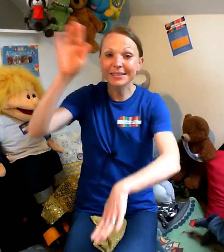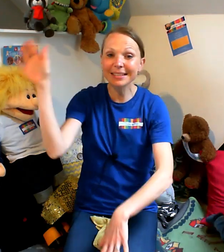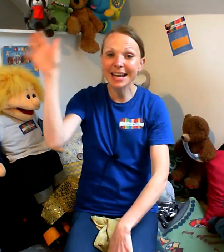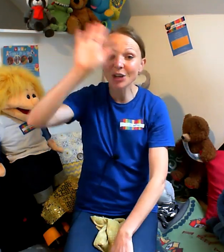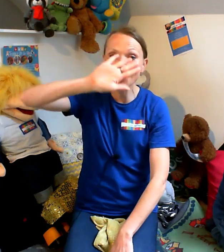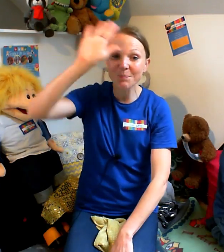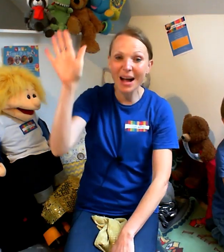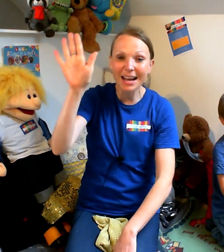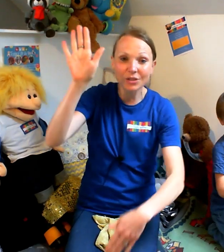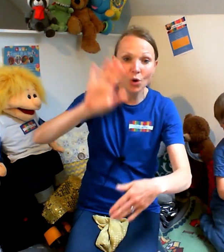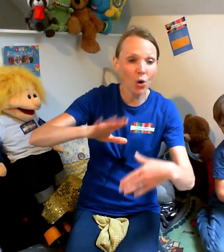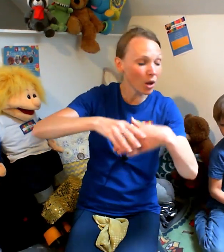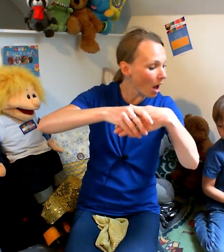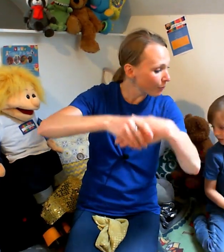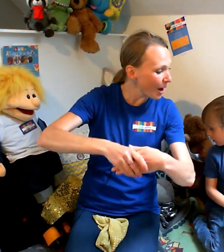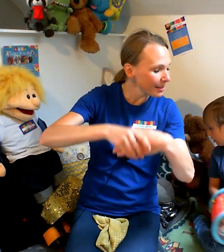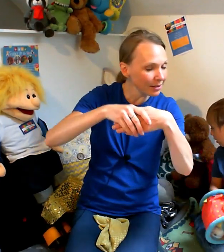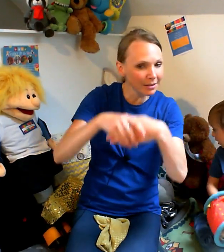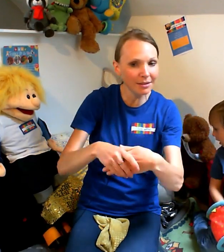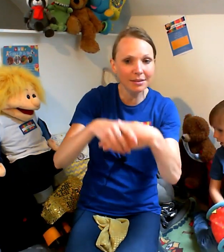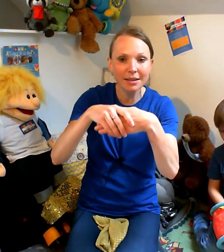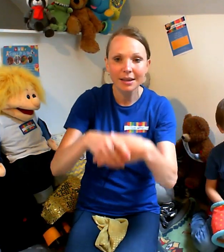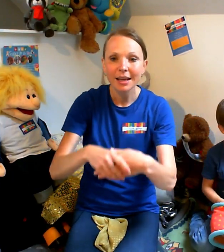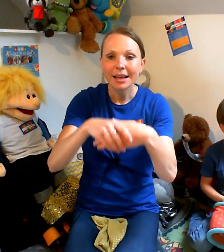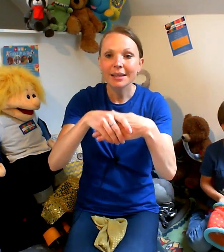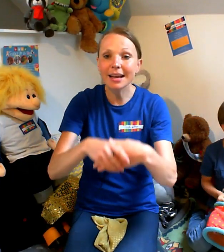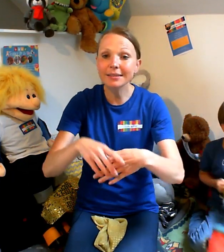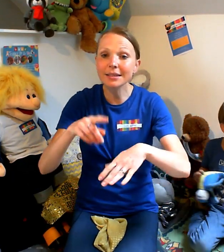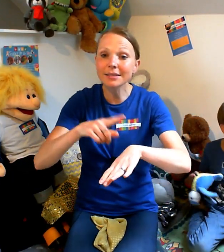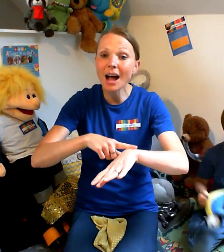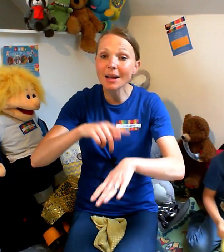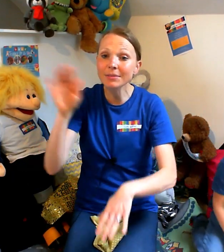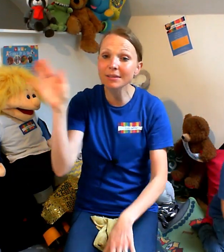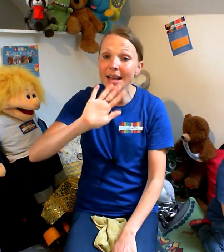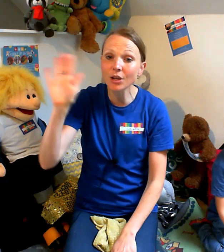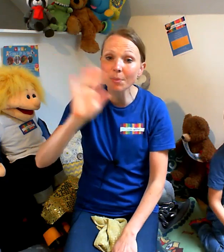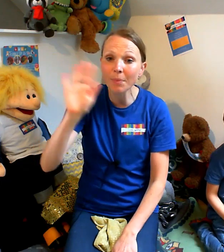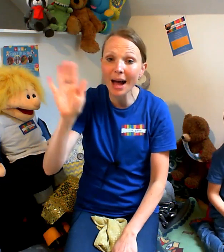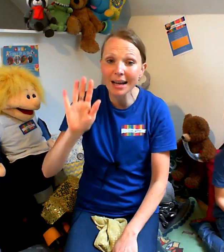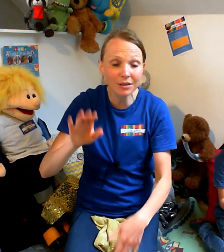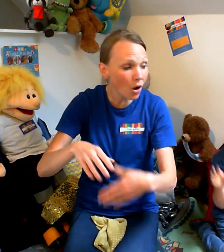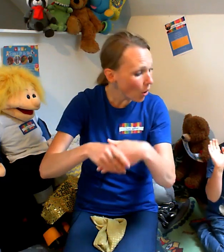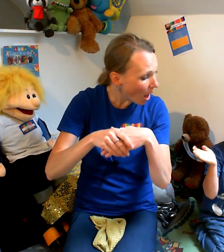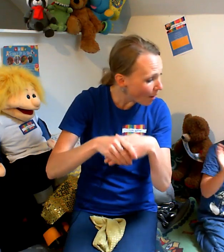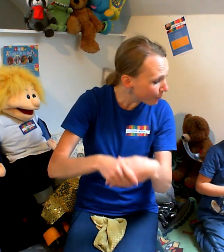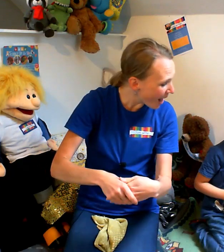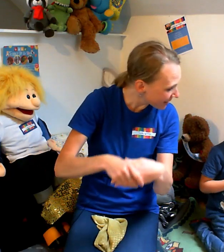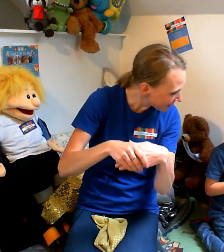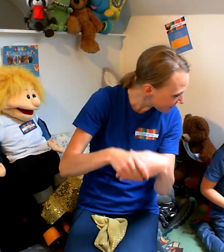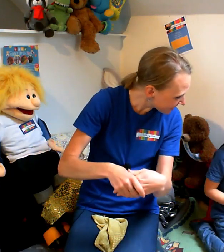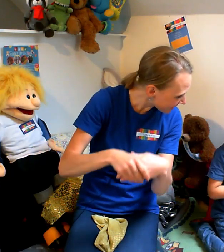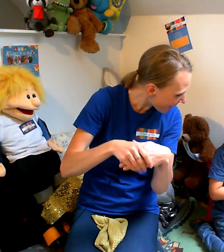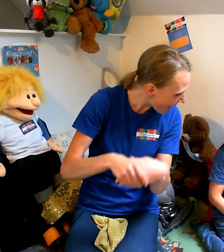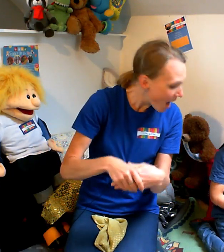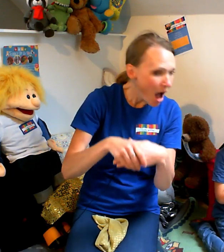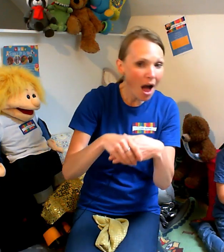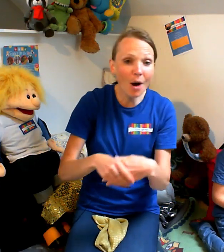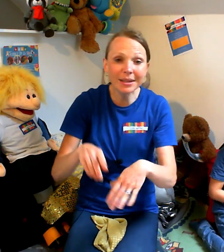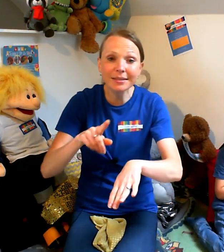say goodbye to all our friends. Yes, it's time to say goodbye to all our friends. Oh, it's